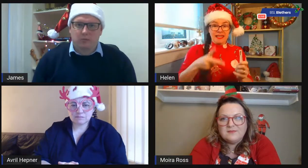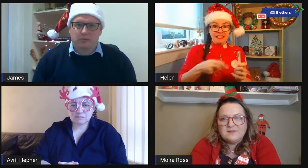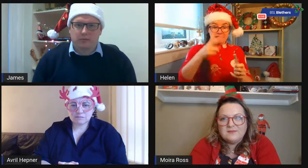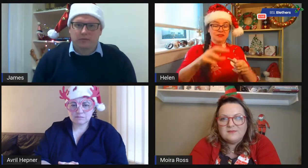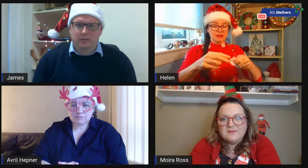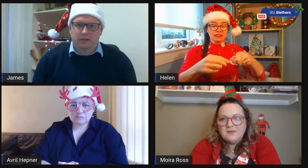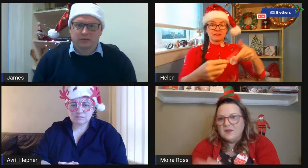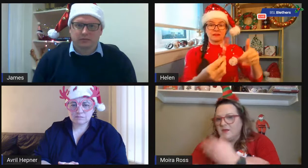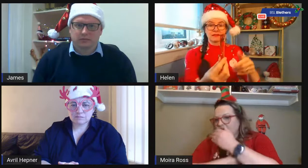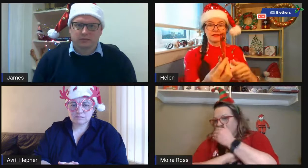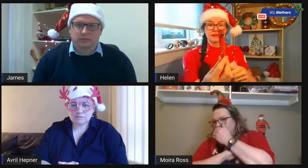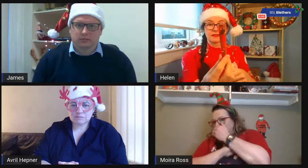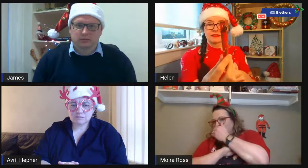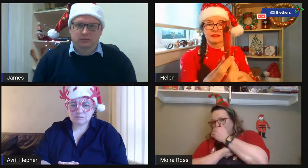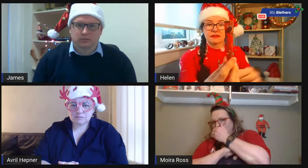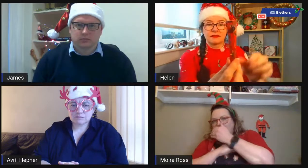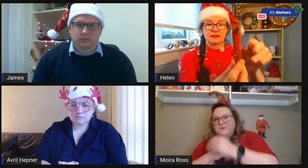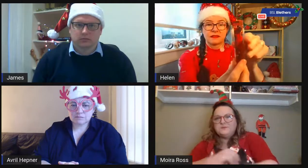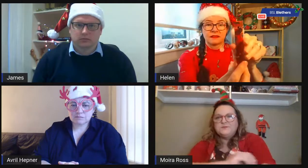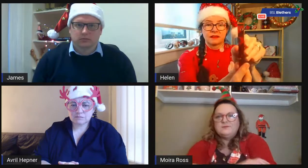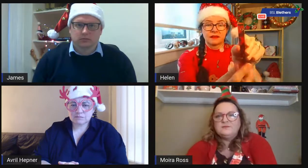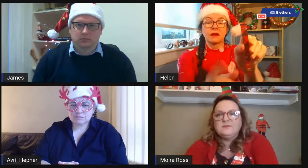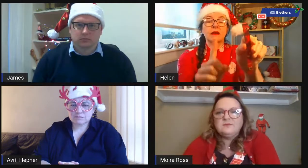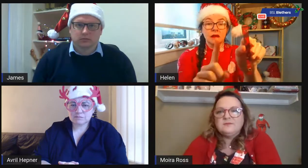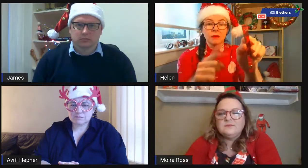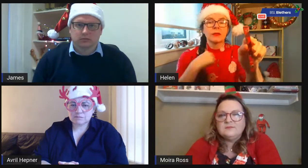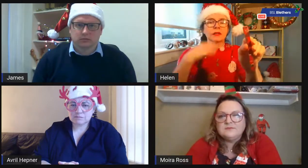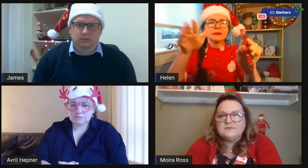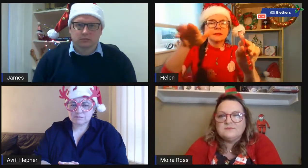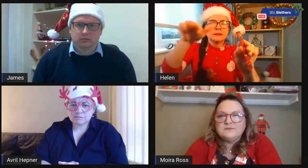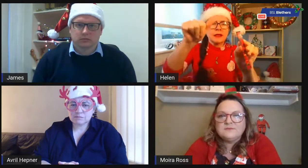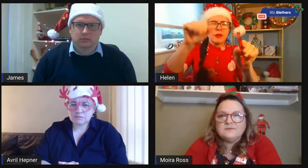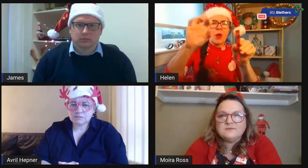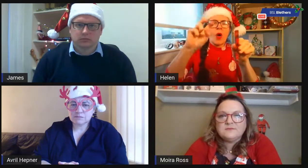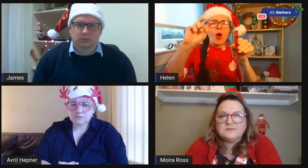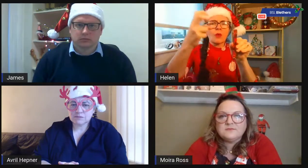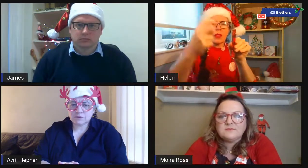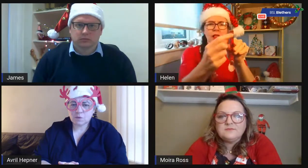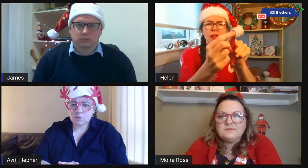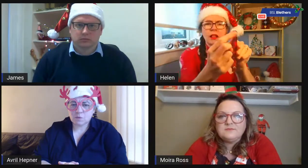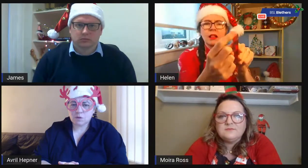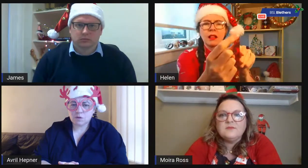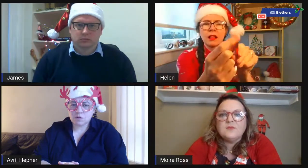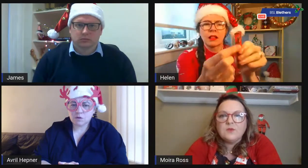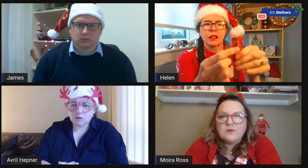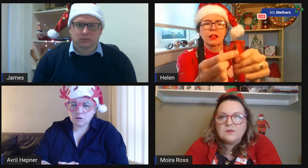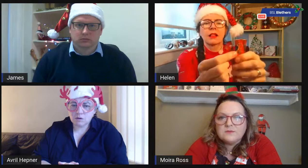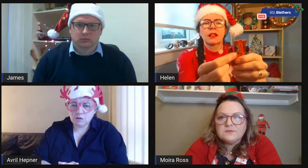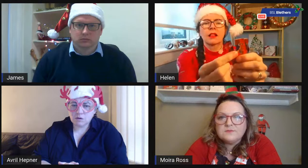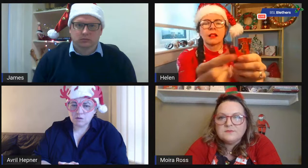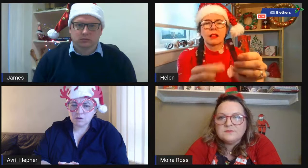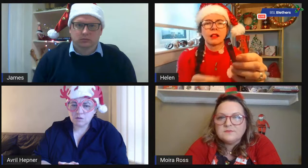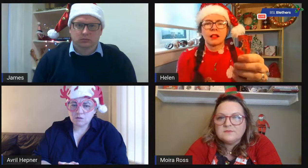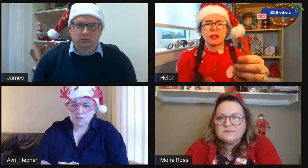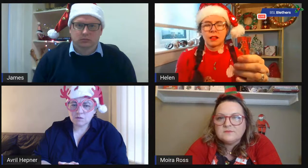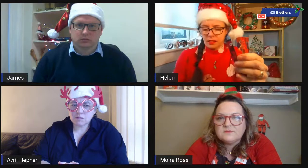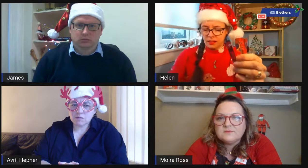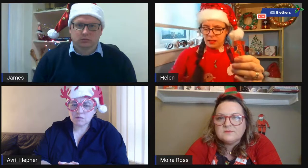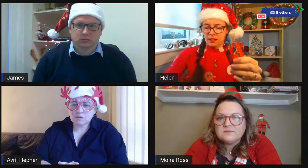explain why. Because once you've cut all of your card into strips, you make a wee hole at the top. Do you